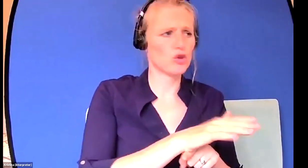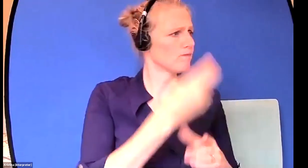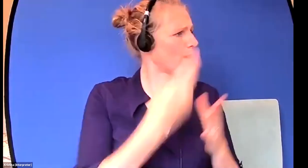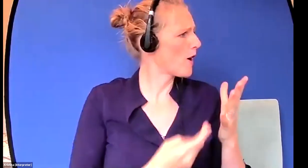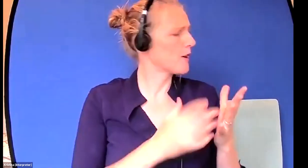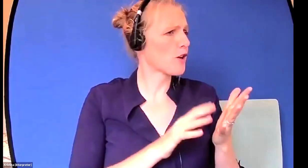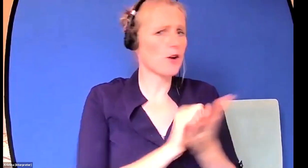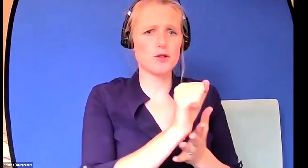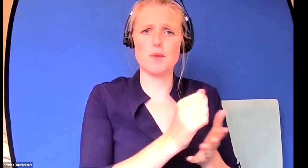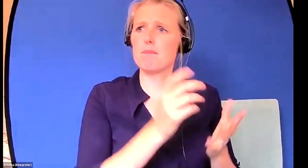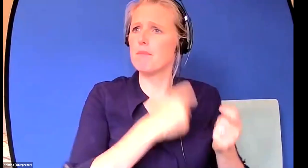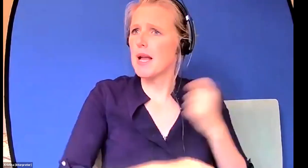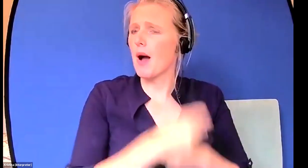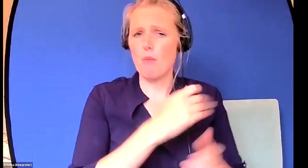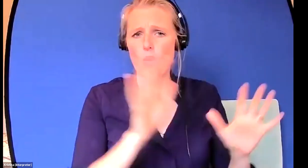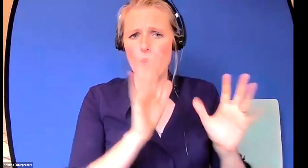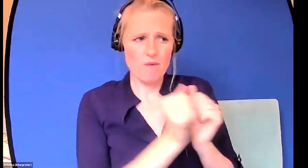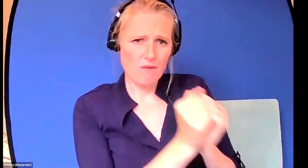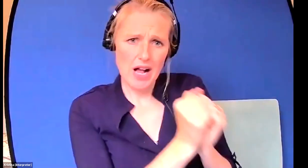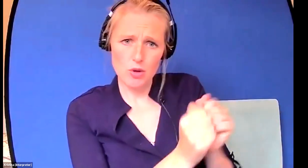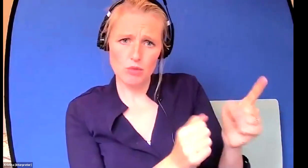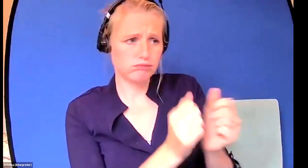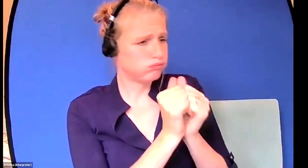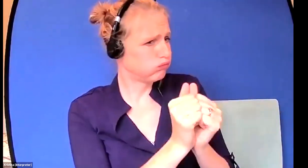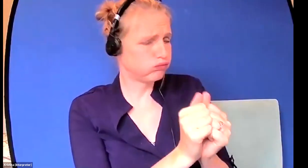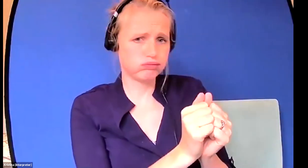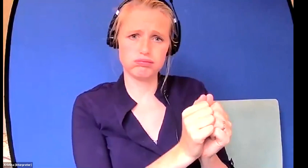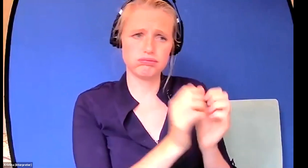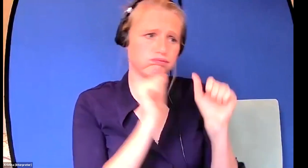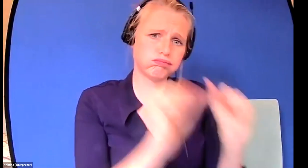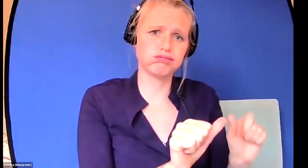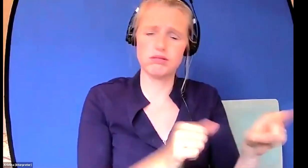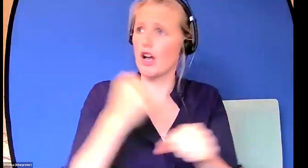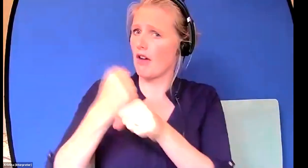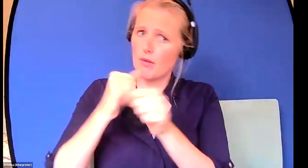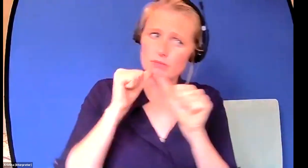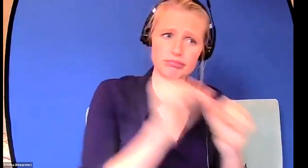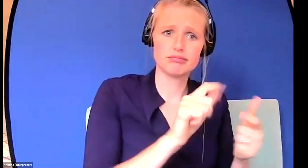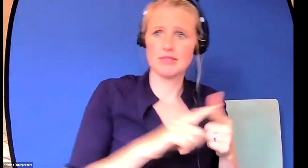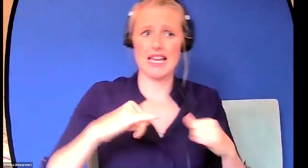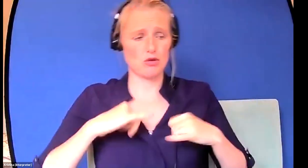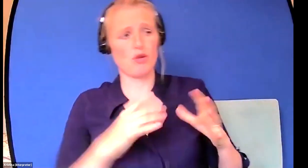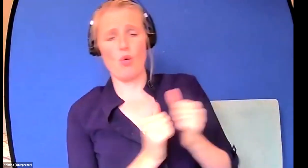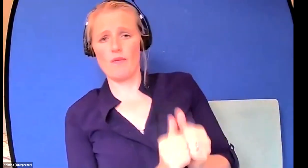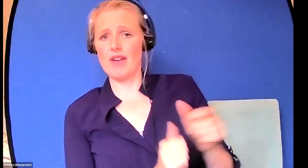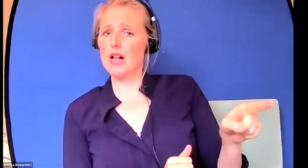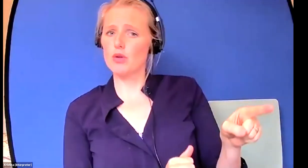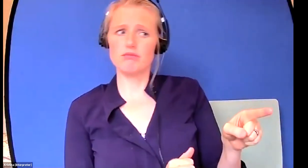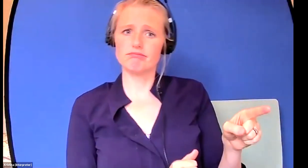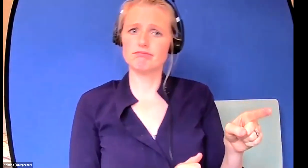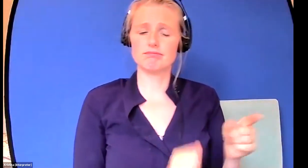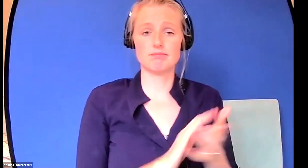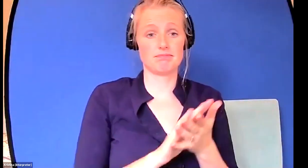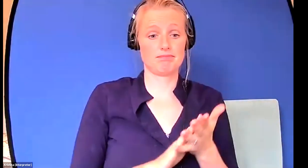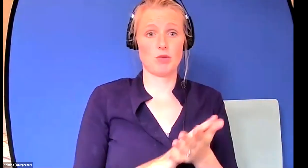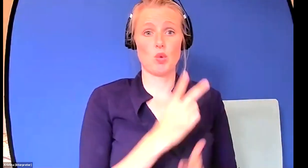culture came to be valued by the public, by the government, and by industry alike. And inclusion in the